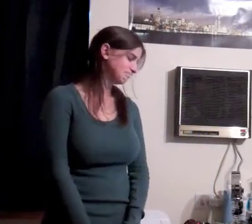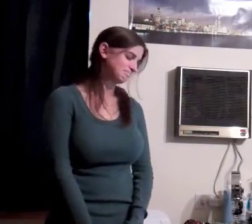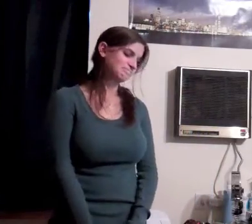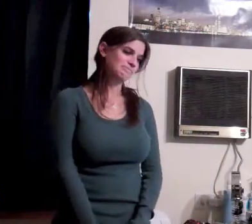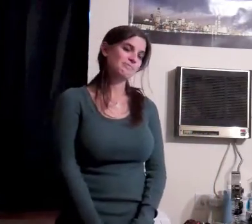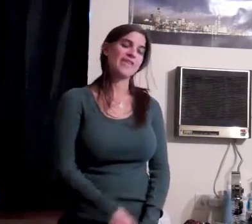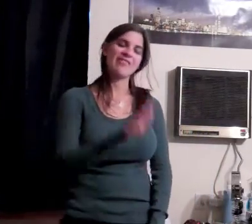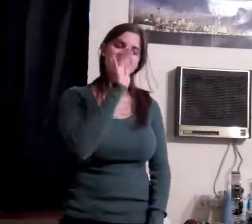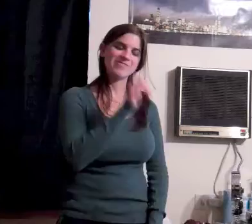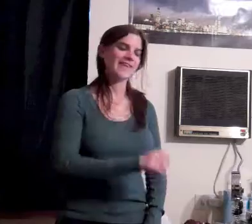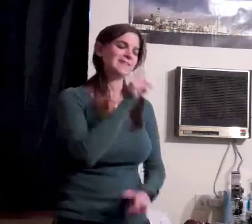That is exactly right.